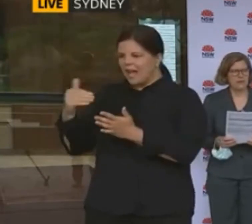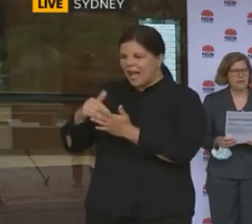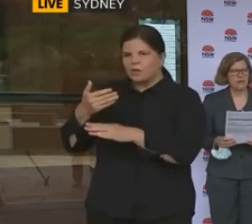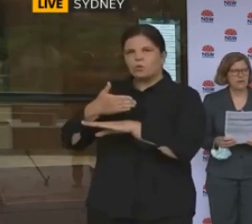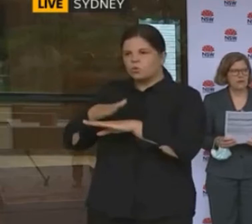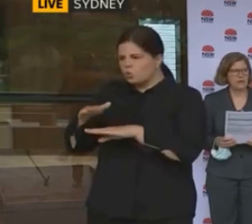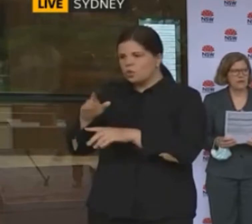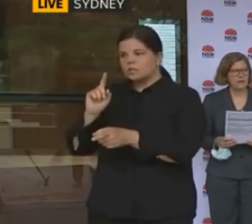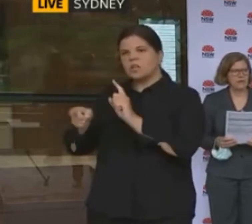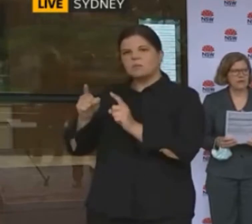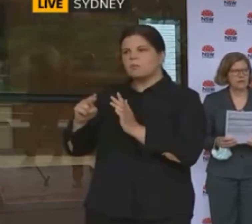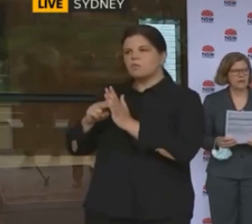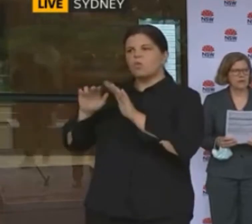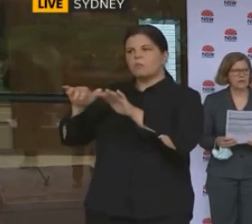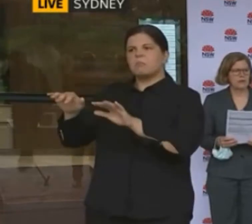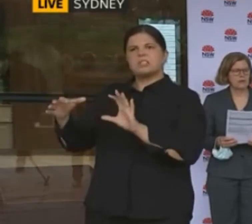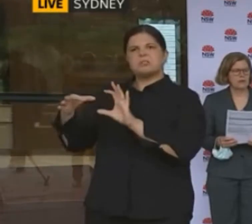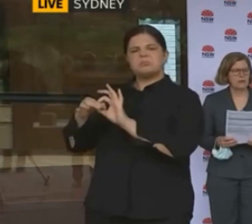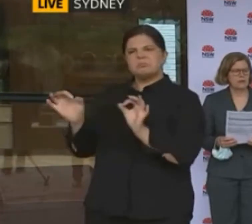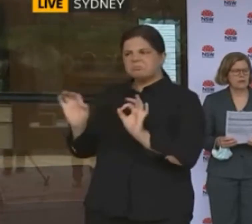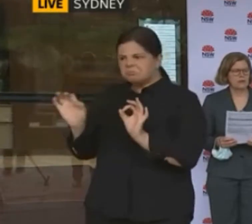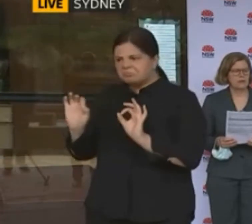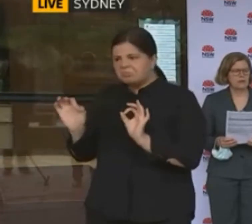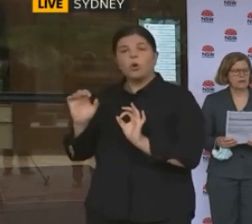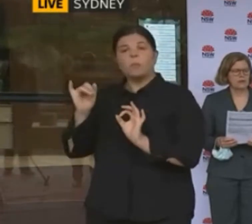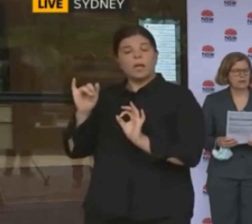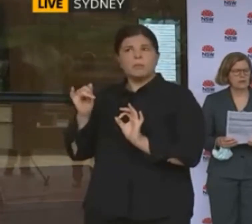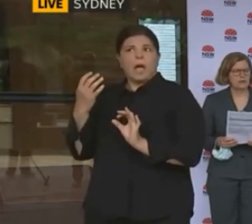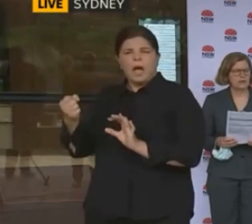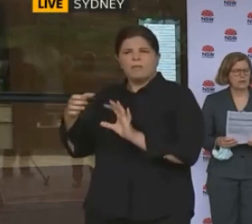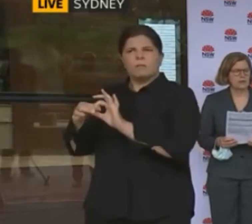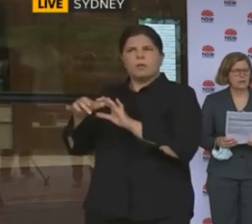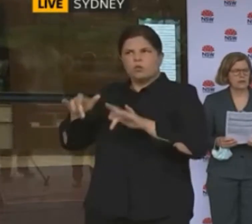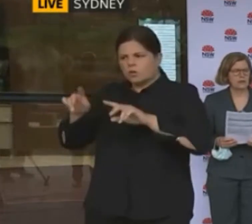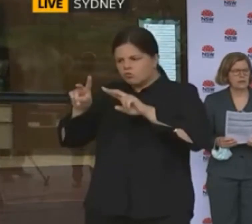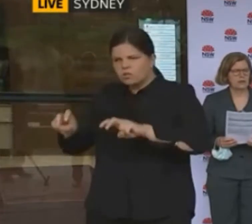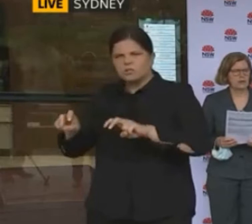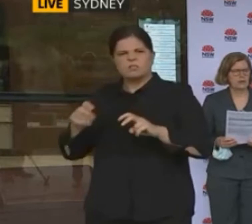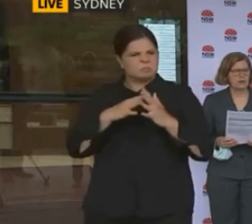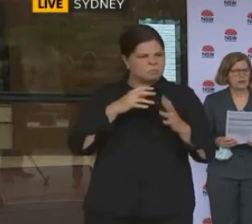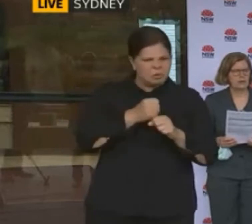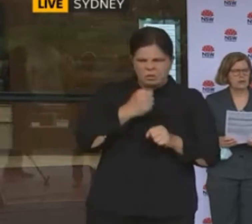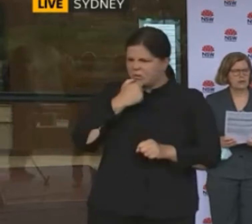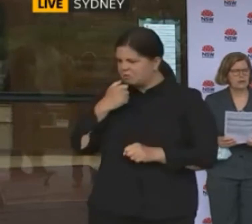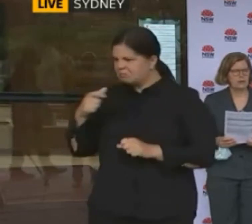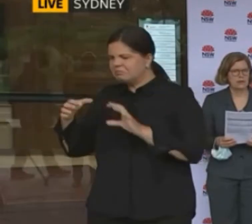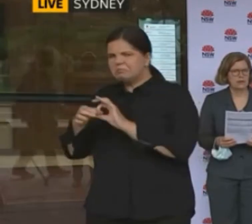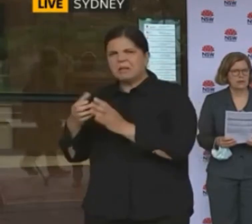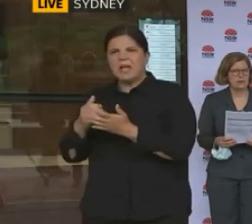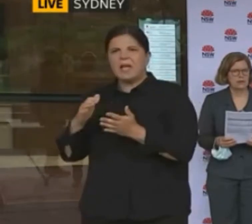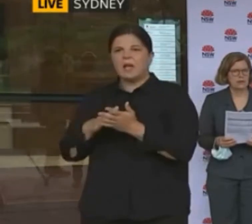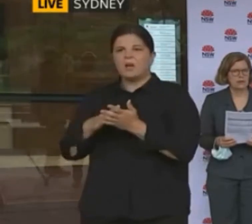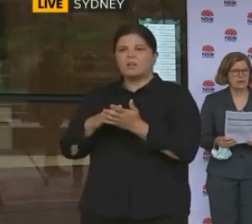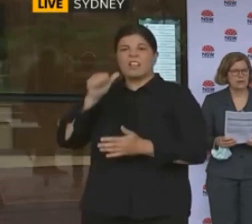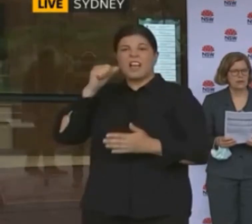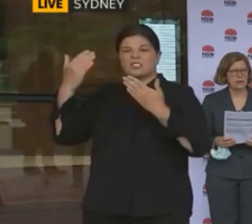that gives us concern. I'm not suggesting those links won't finally be established, but whilst they're under investigation. They came in very late at night